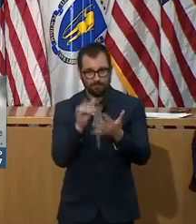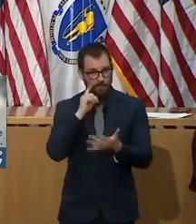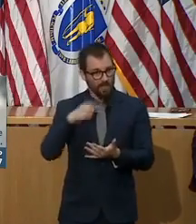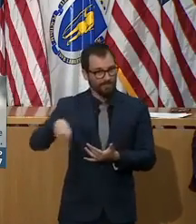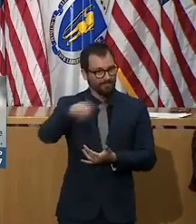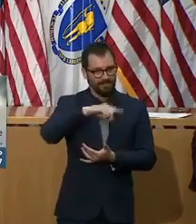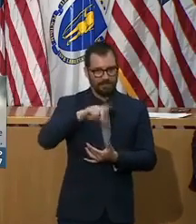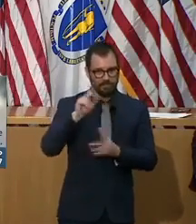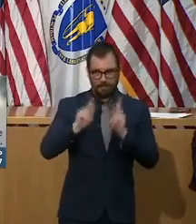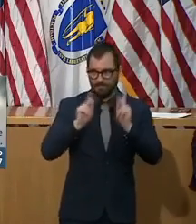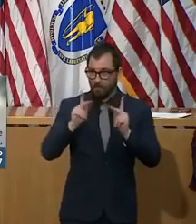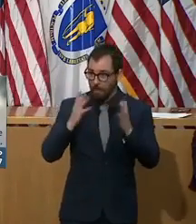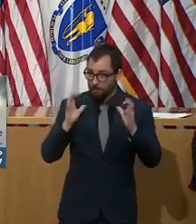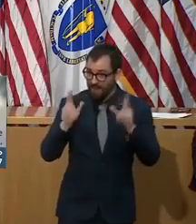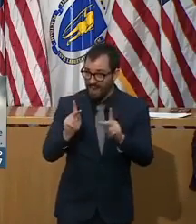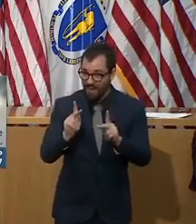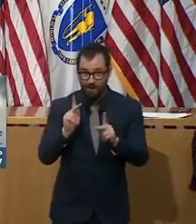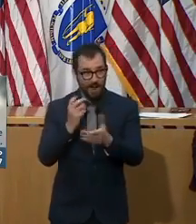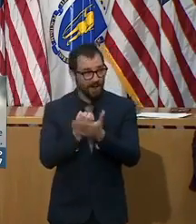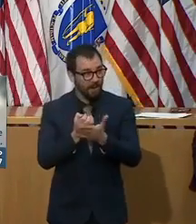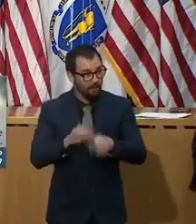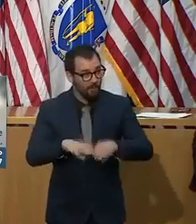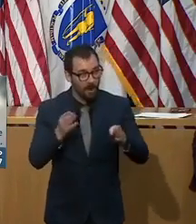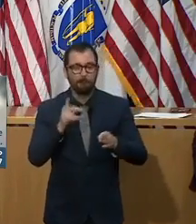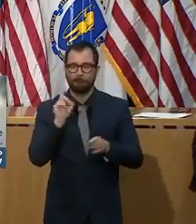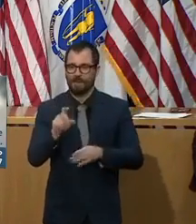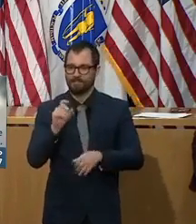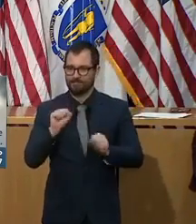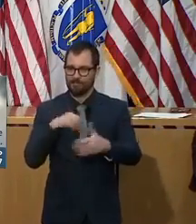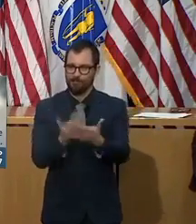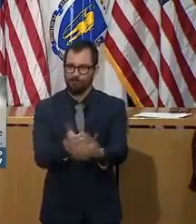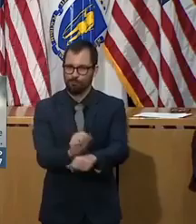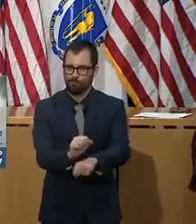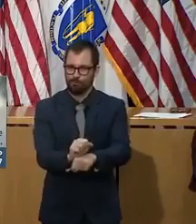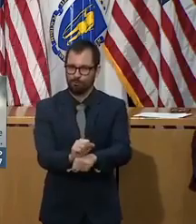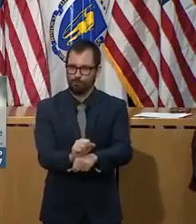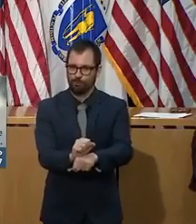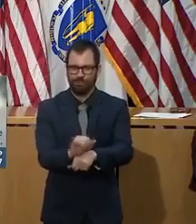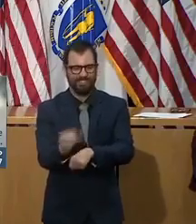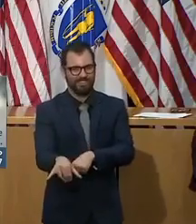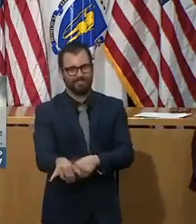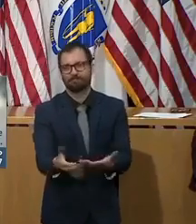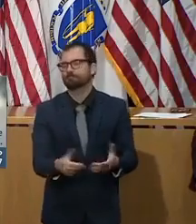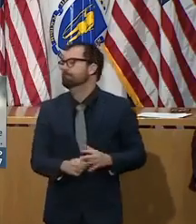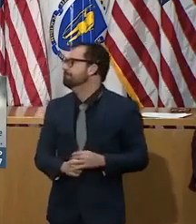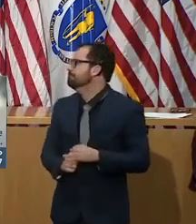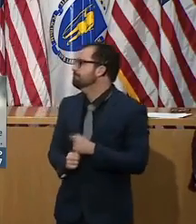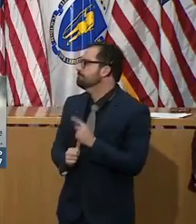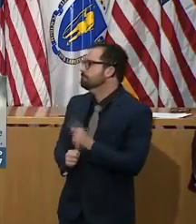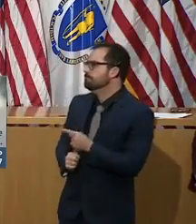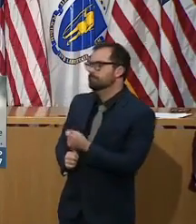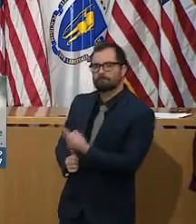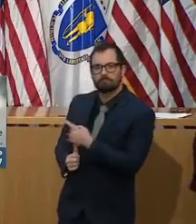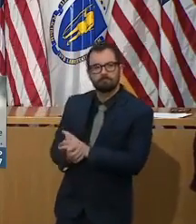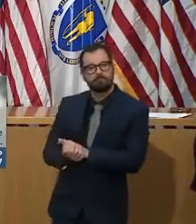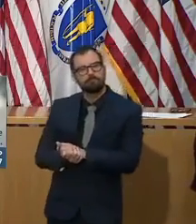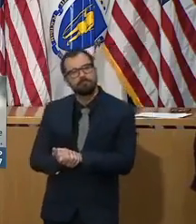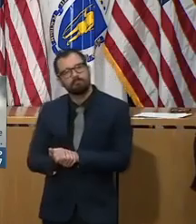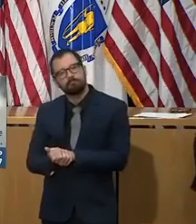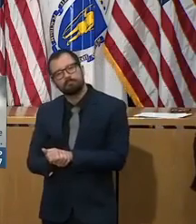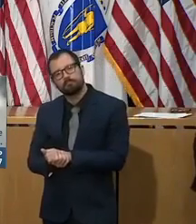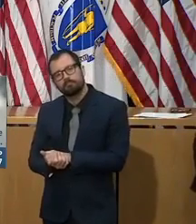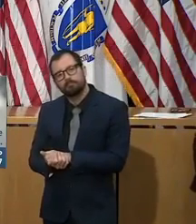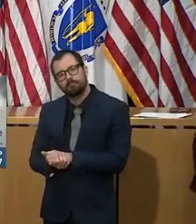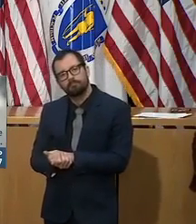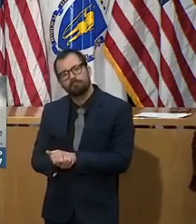morning suggested that daycare centers need to open before a lot of businesses go back to work, but those are closed until June 29th. Could childcare